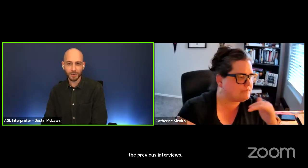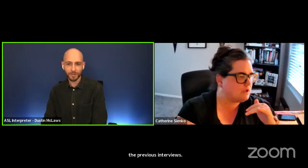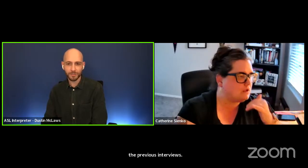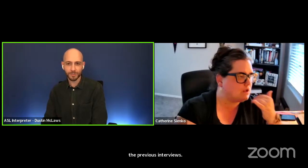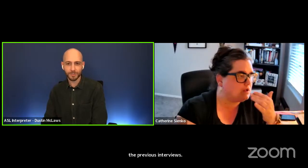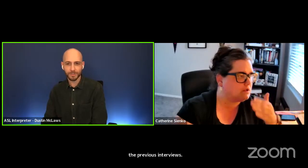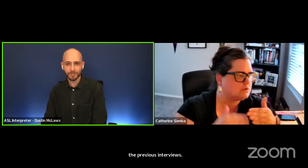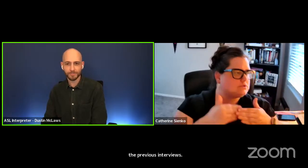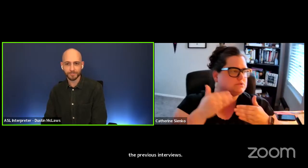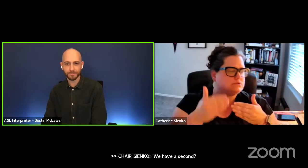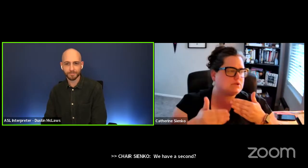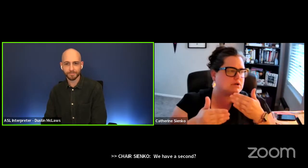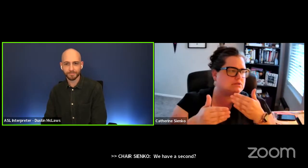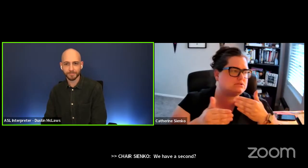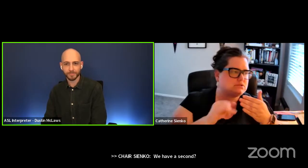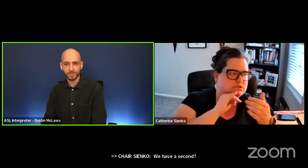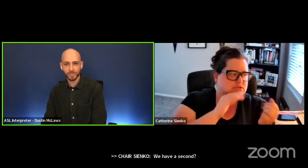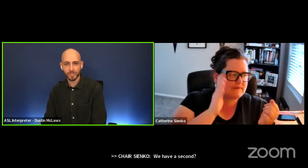That motion carries.